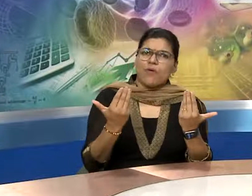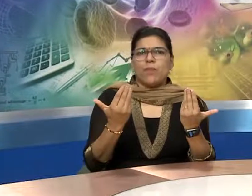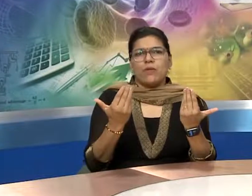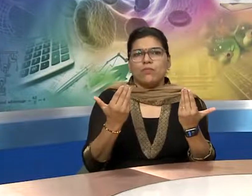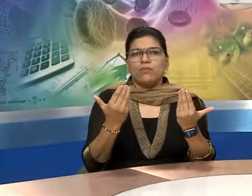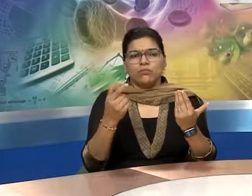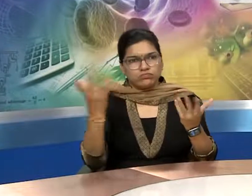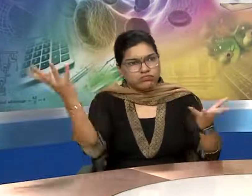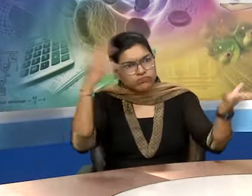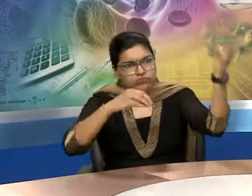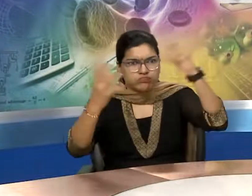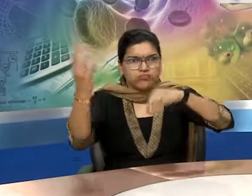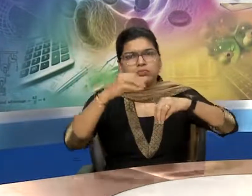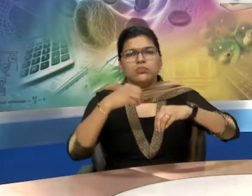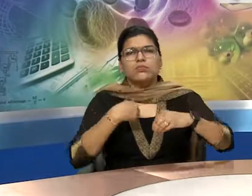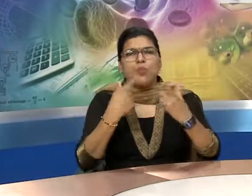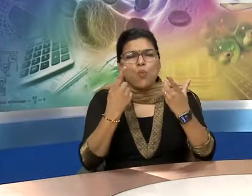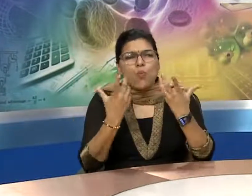Nowadays we have technical